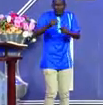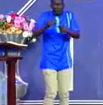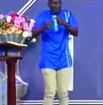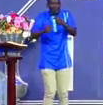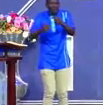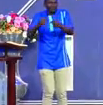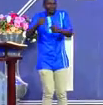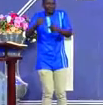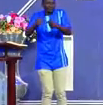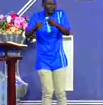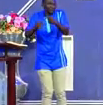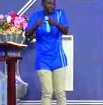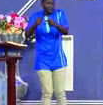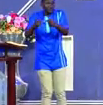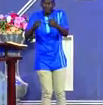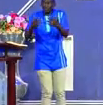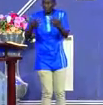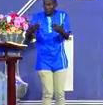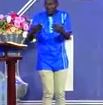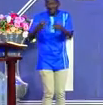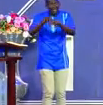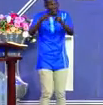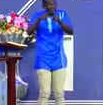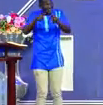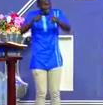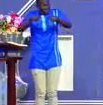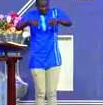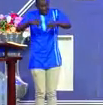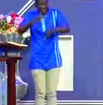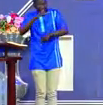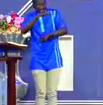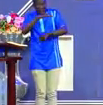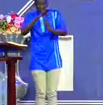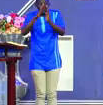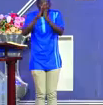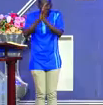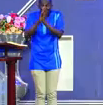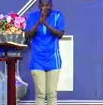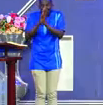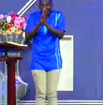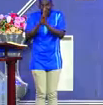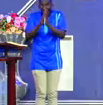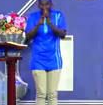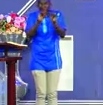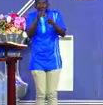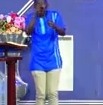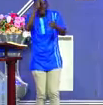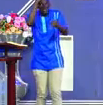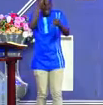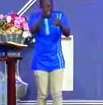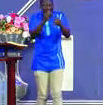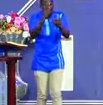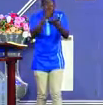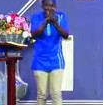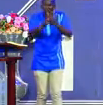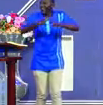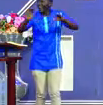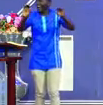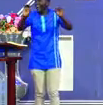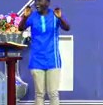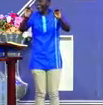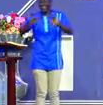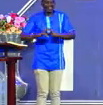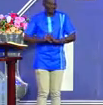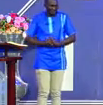continuous. Ate ke tutandisa akawungezi ka leero. And the moment and this evening tetuzikiza. We shall not become